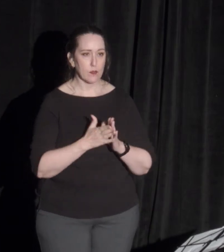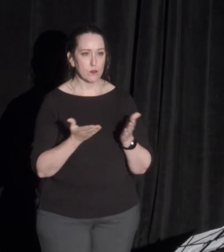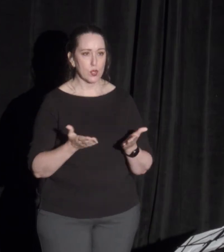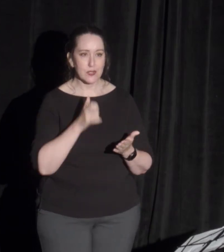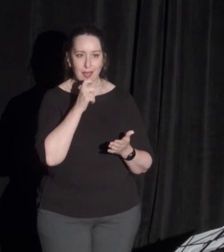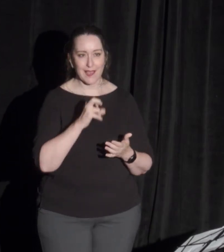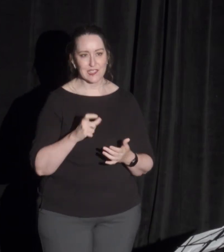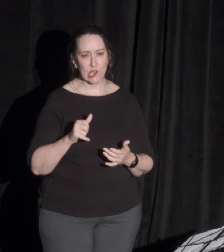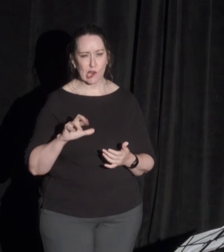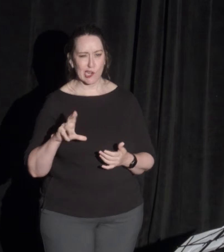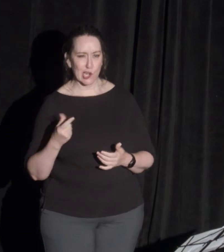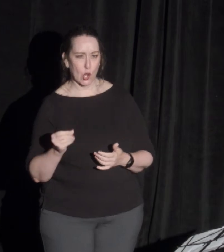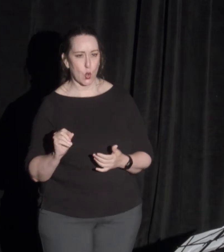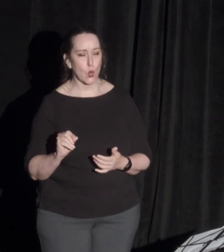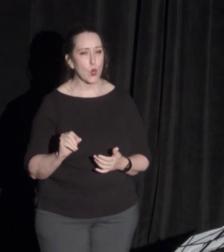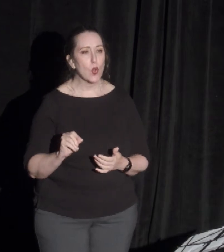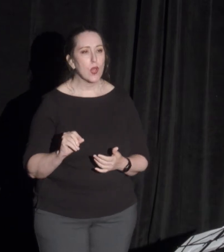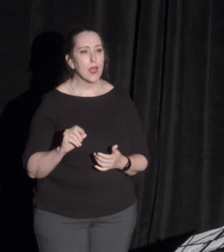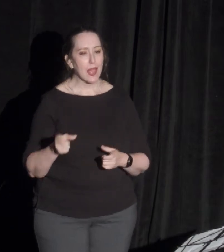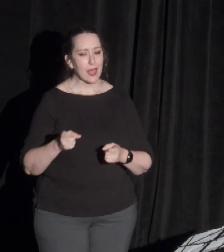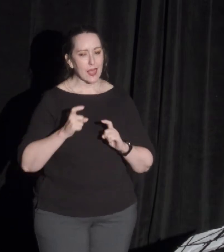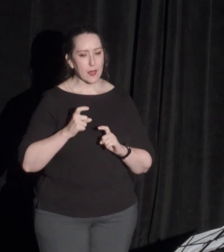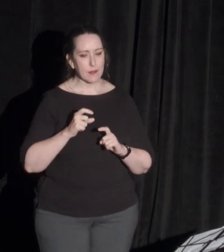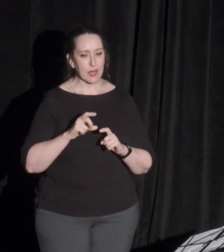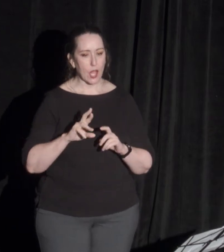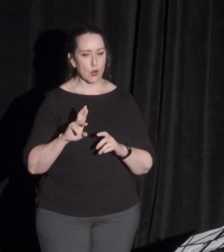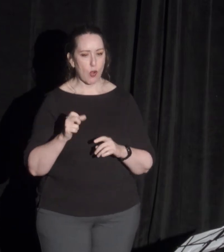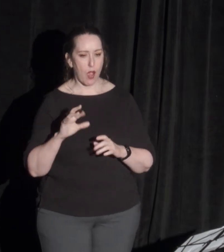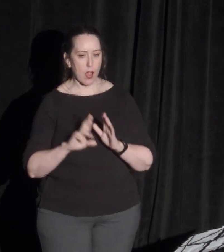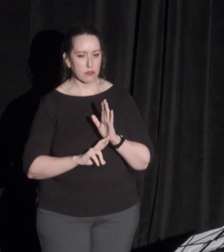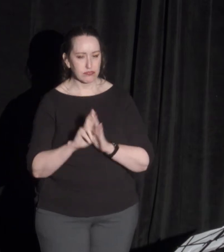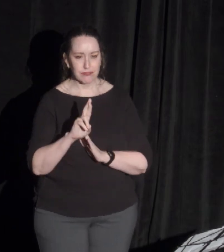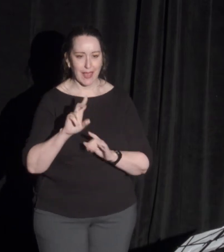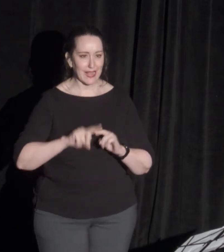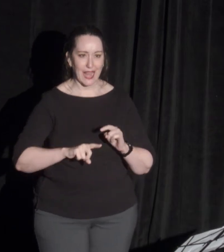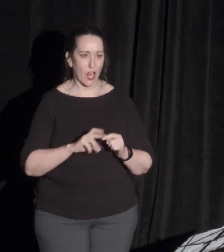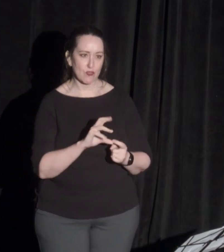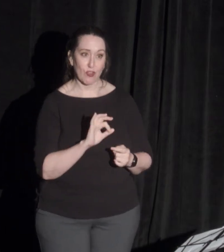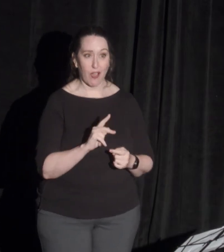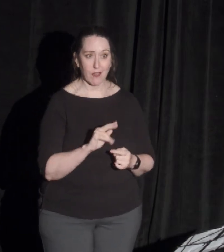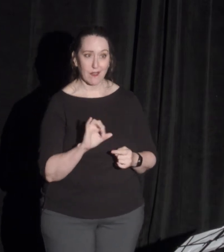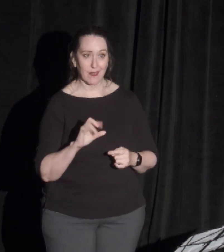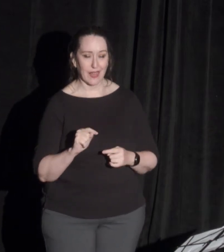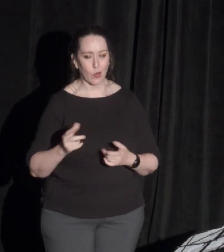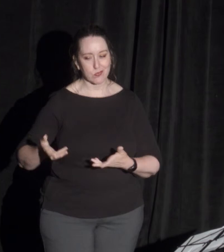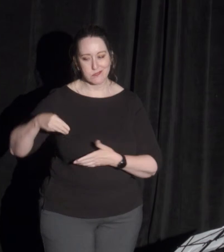escargot. They gave me a rocket, I really can't knock it, nor carry it in my bandeau.